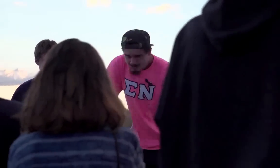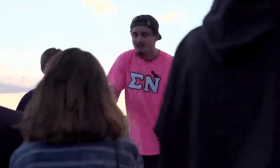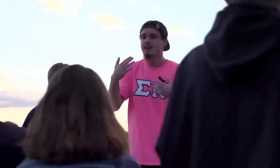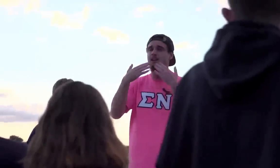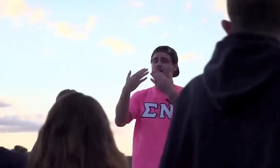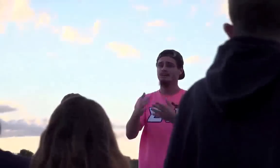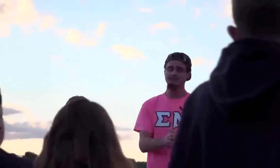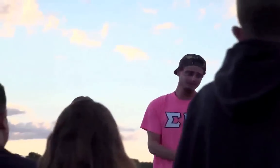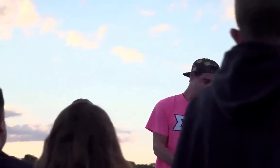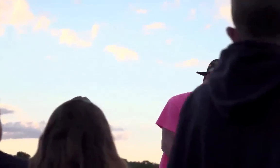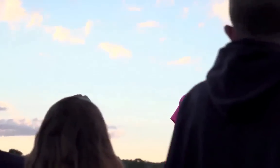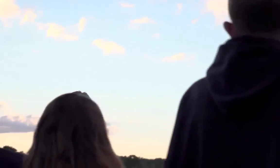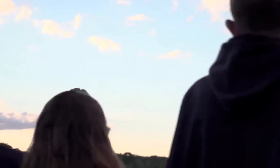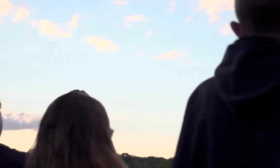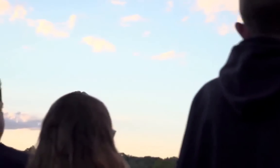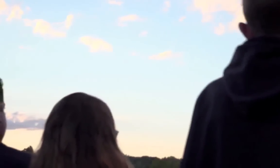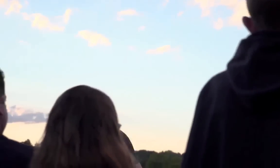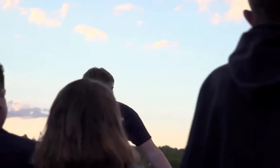Thank you.